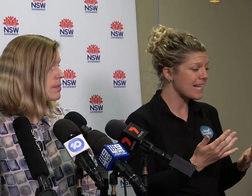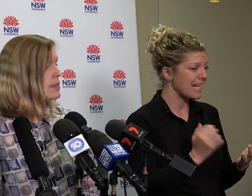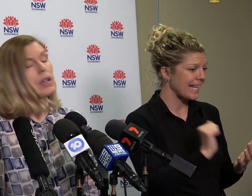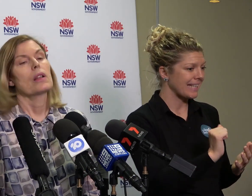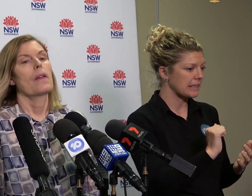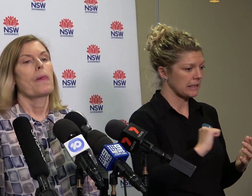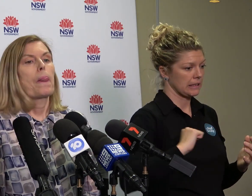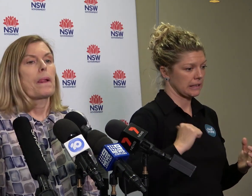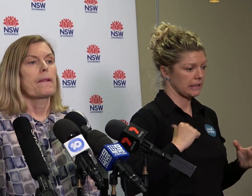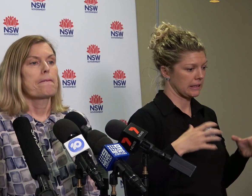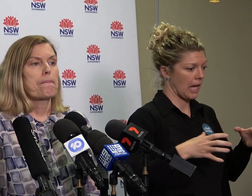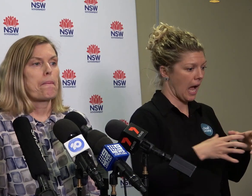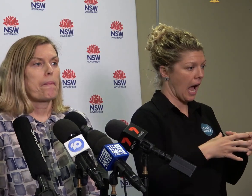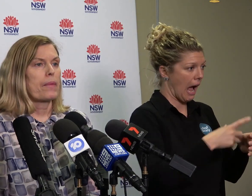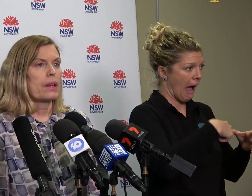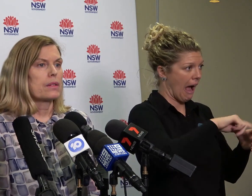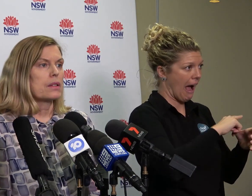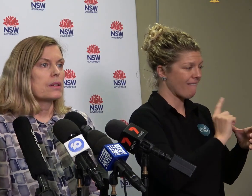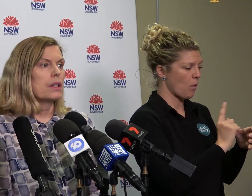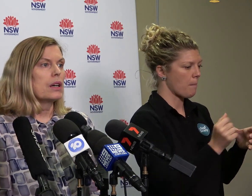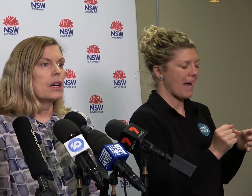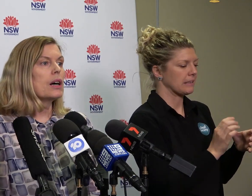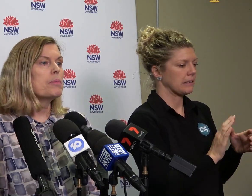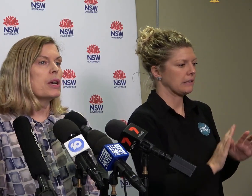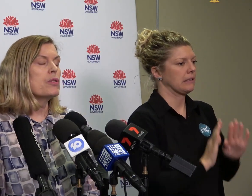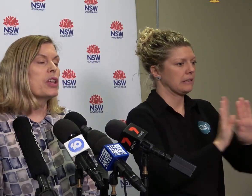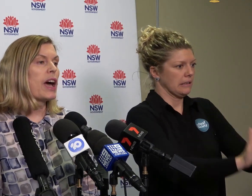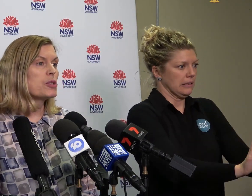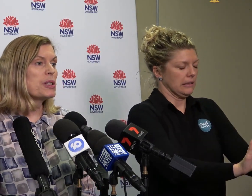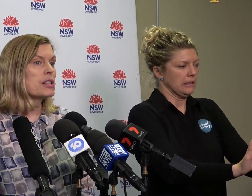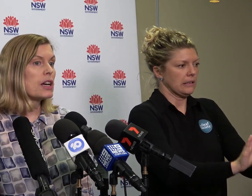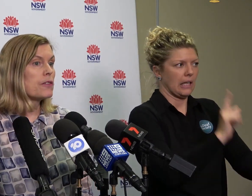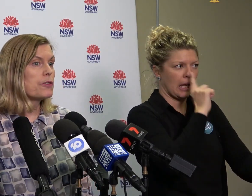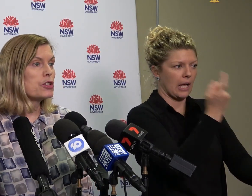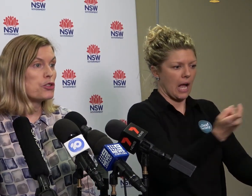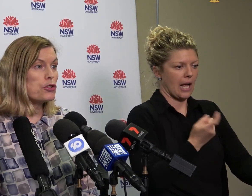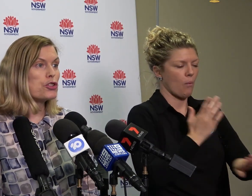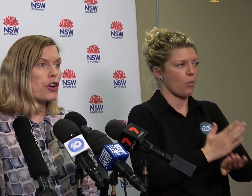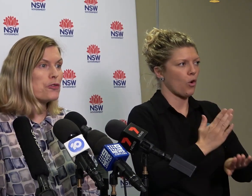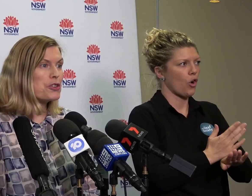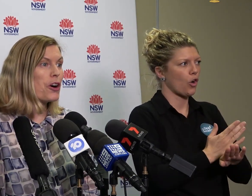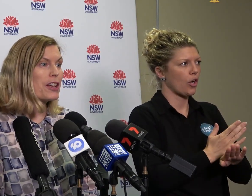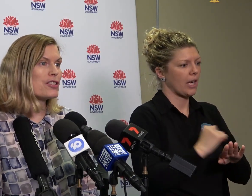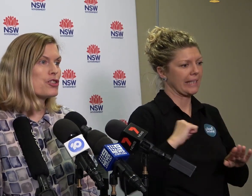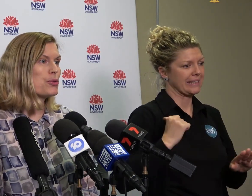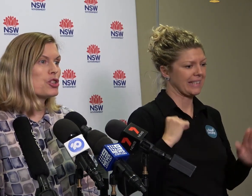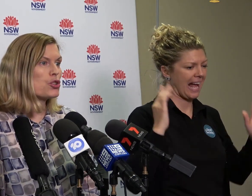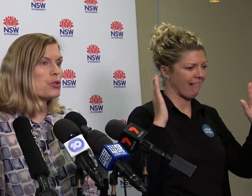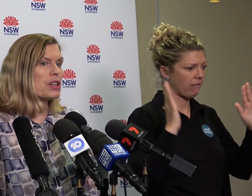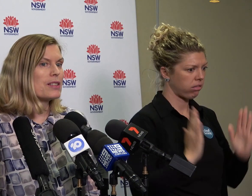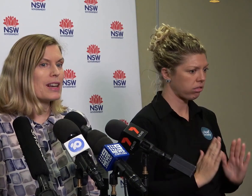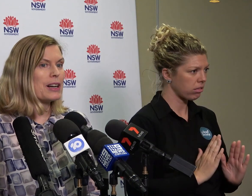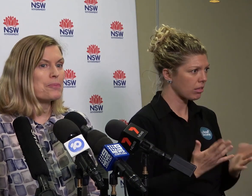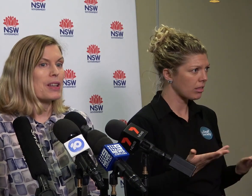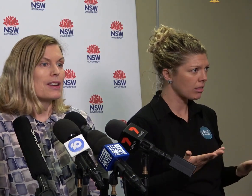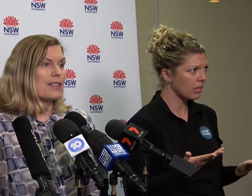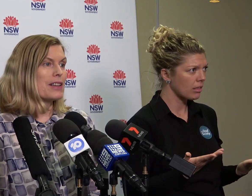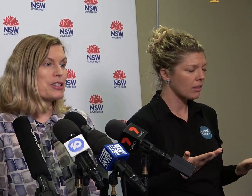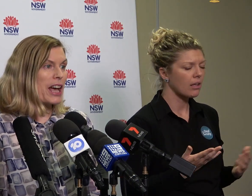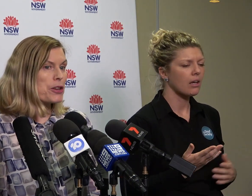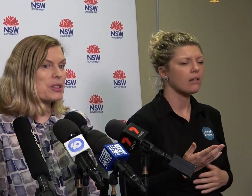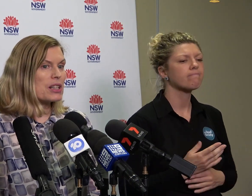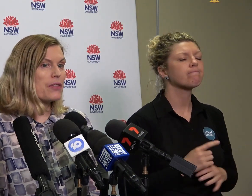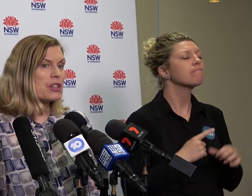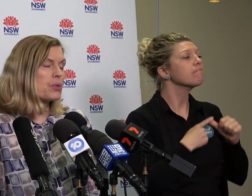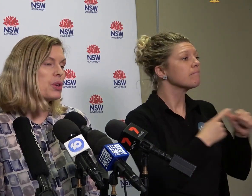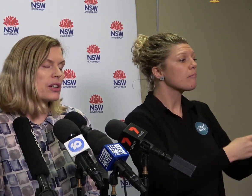Is that leading to the staff shortage at the Right Hospital? There has been staff surge overnight to ensure that there